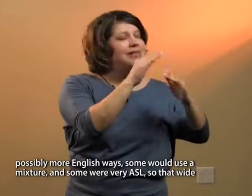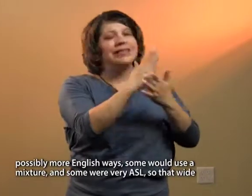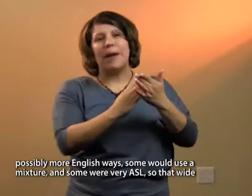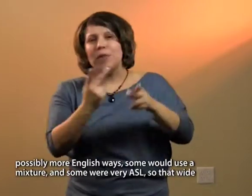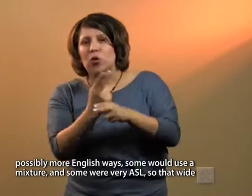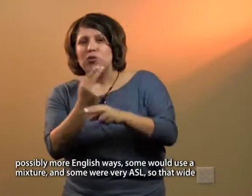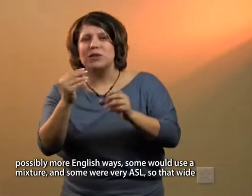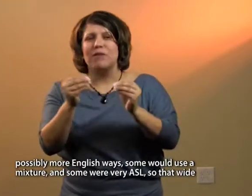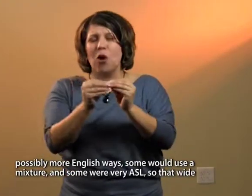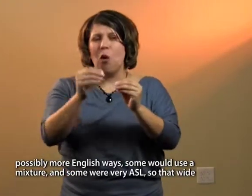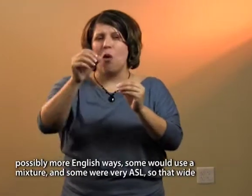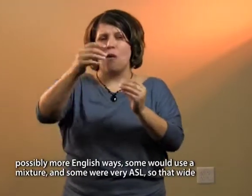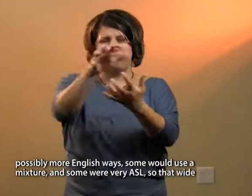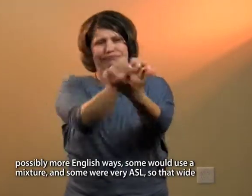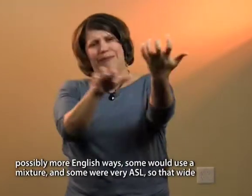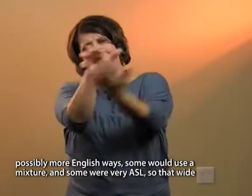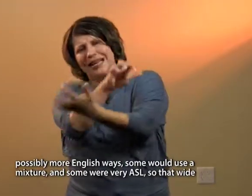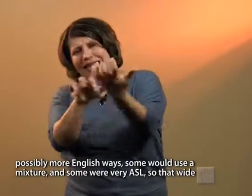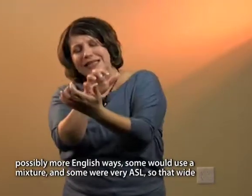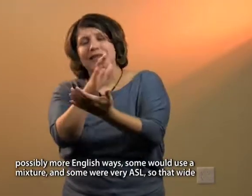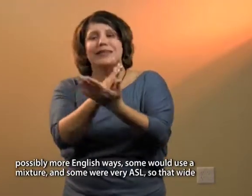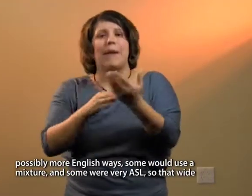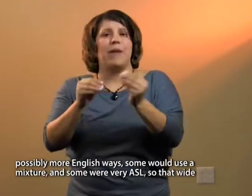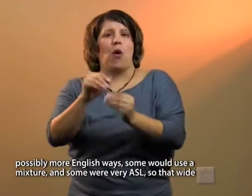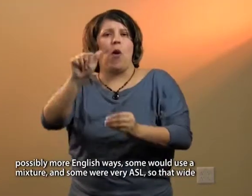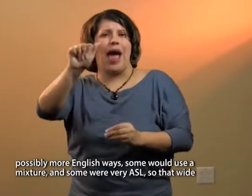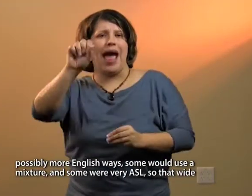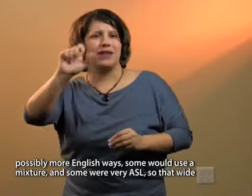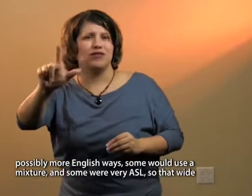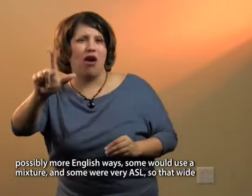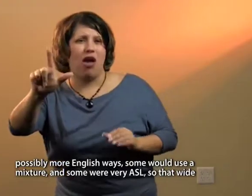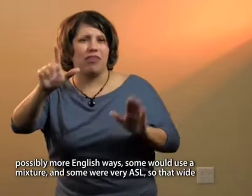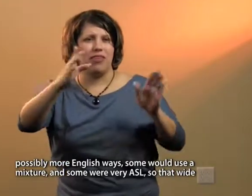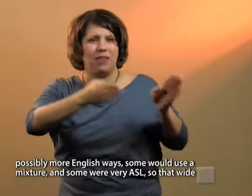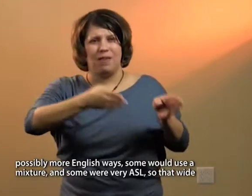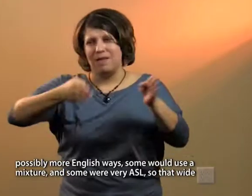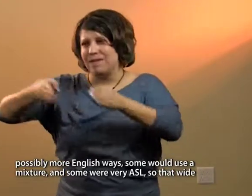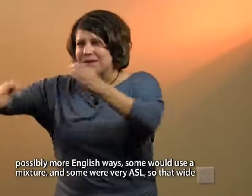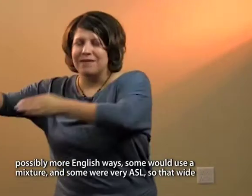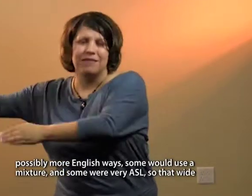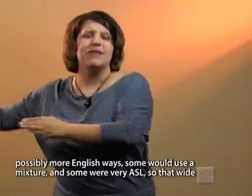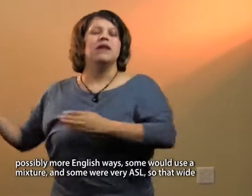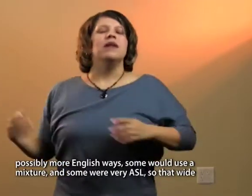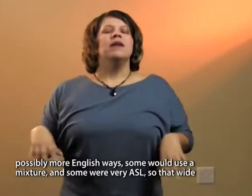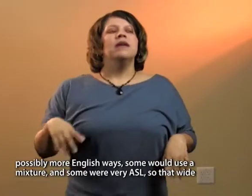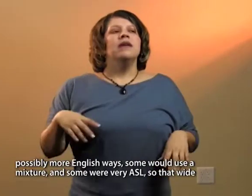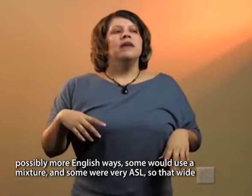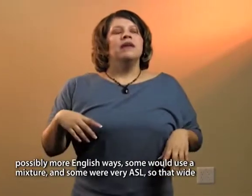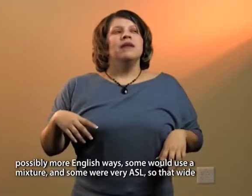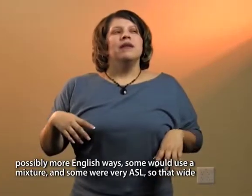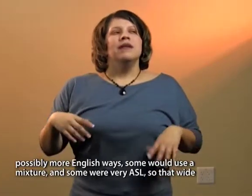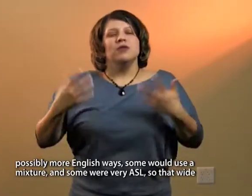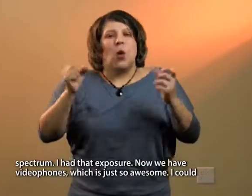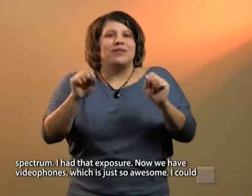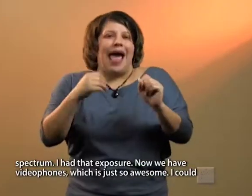possible more english ways some would use a mixture and some were very asl so that wide spectrum